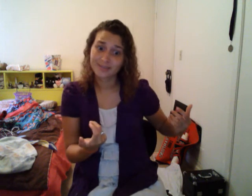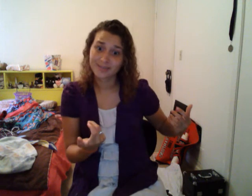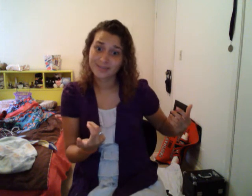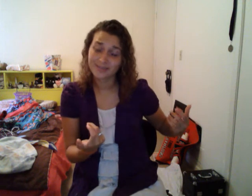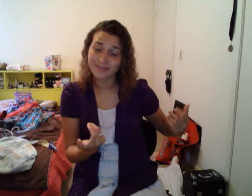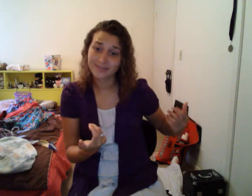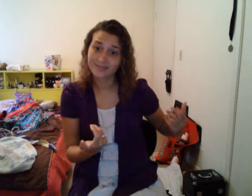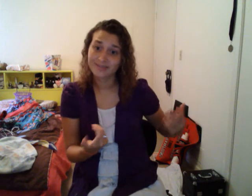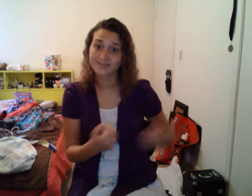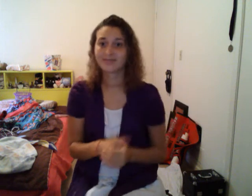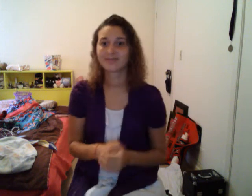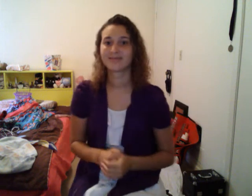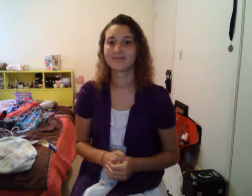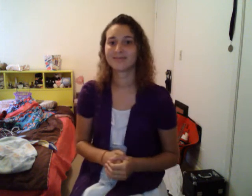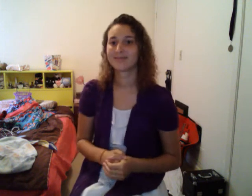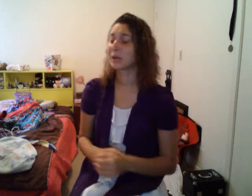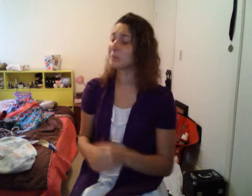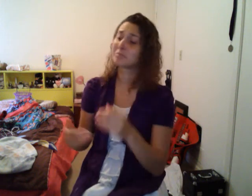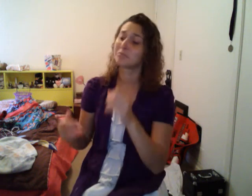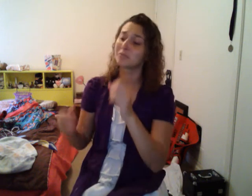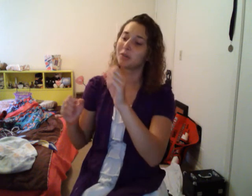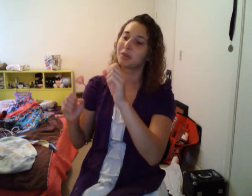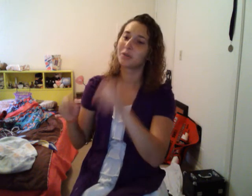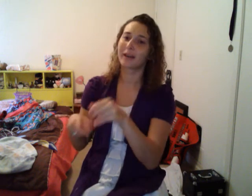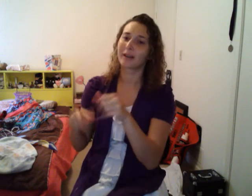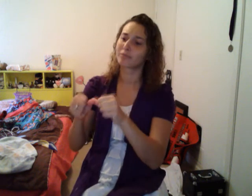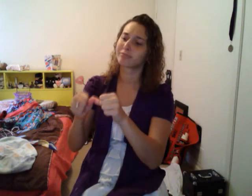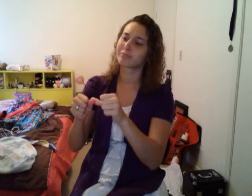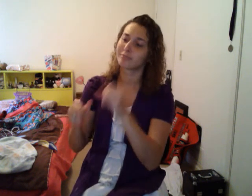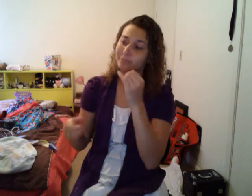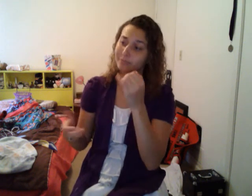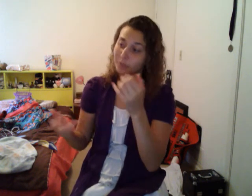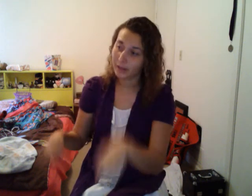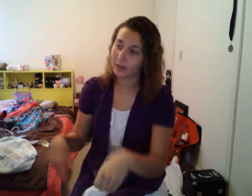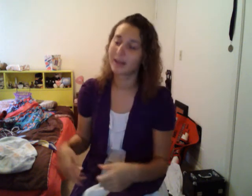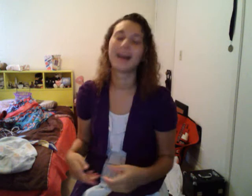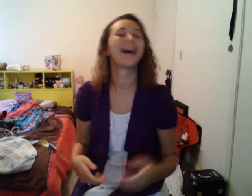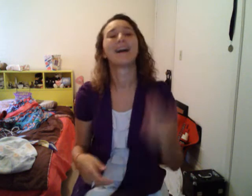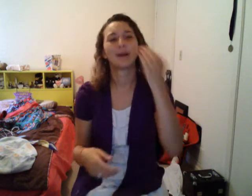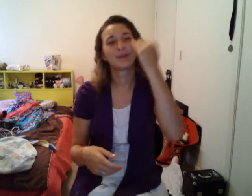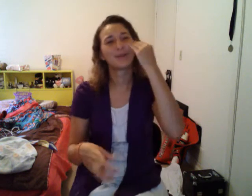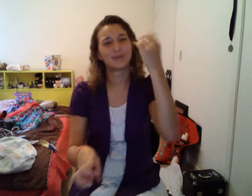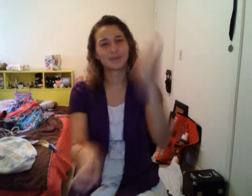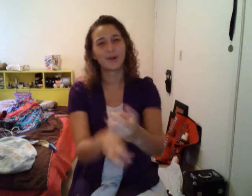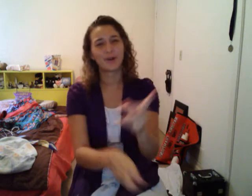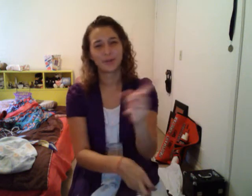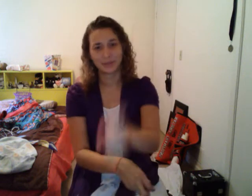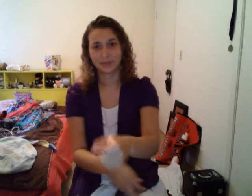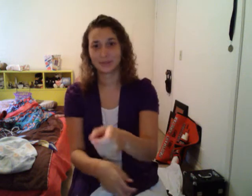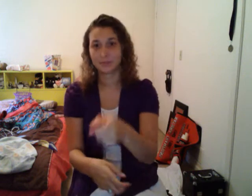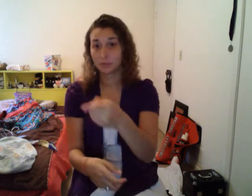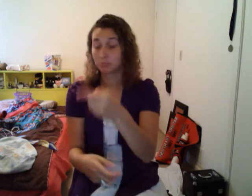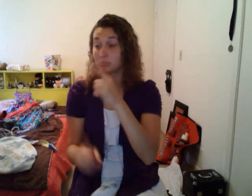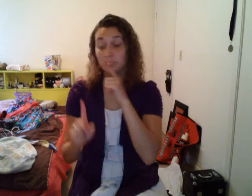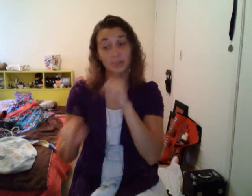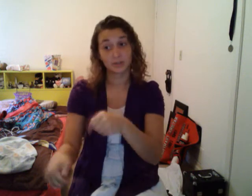Go ahead, you can come back if you want. All right, it's a hard question. You did well, you did very well. It's a hard